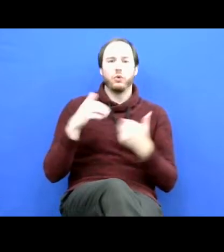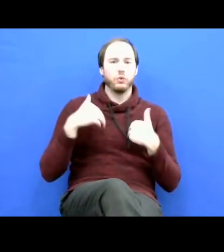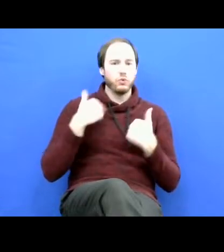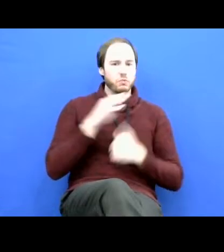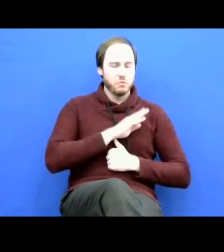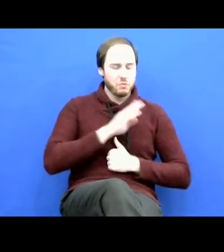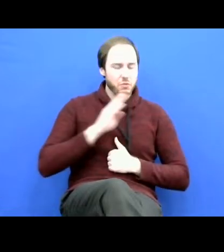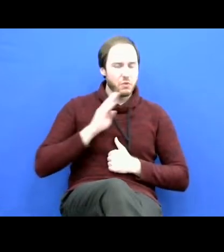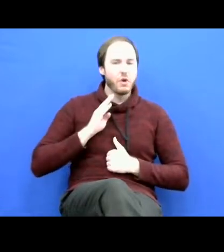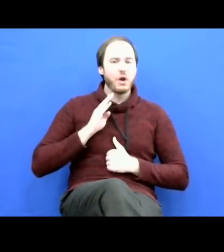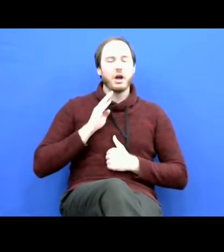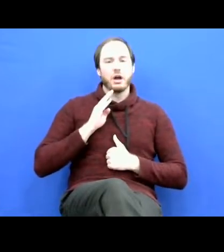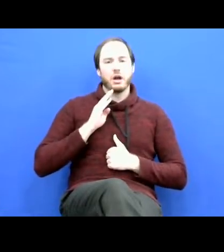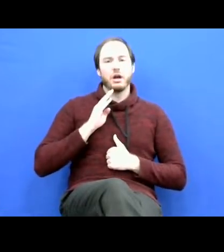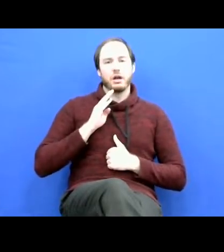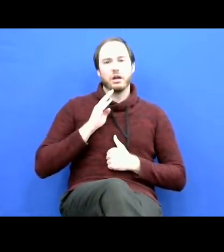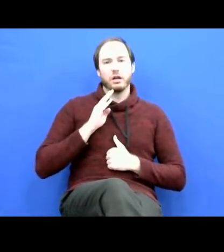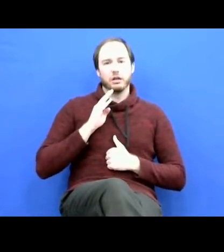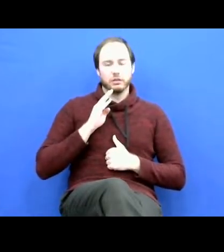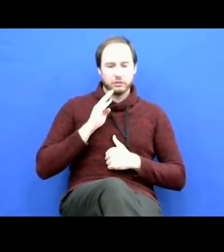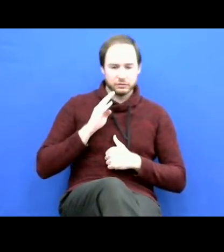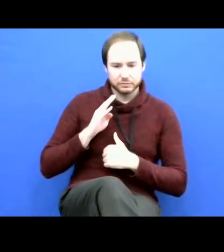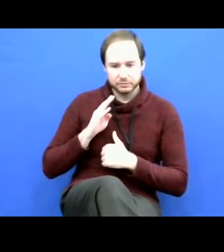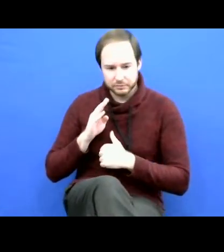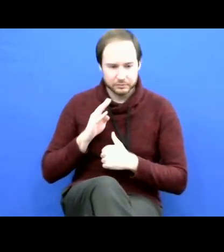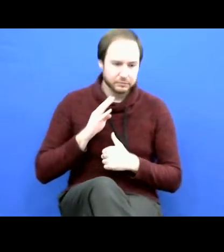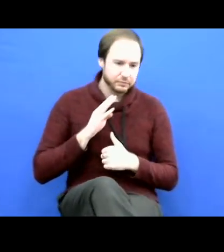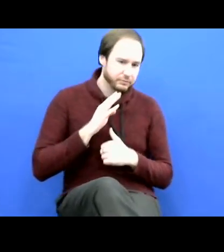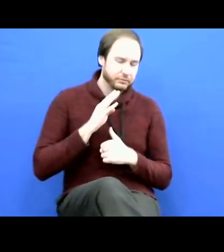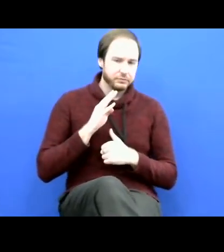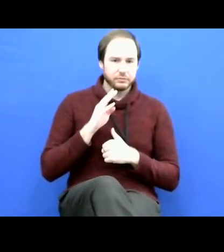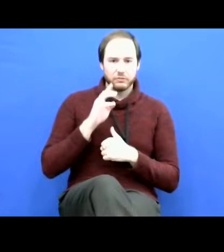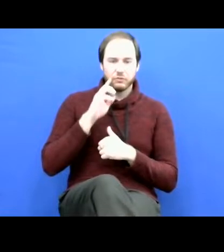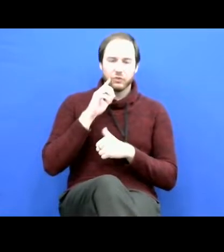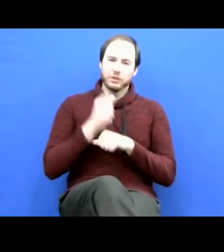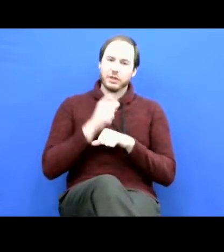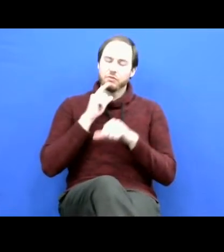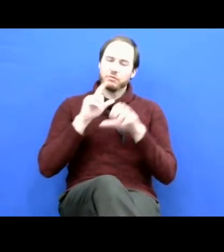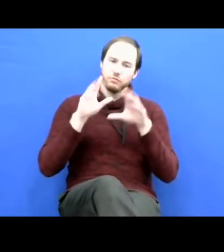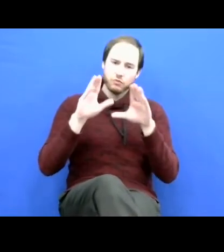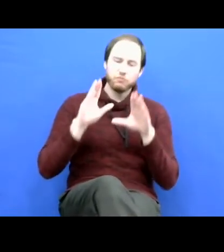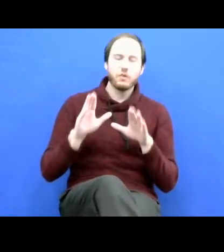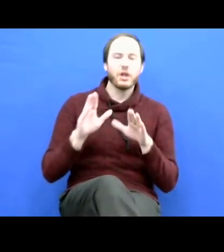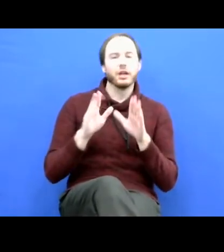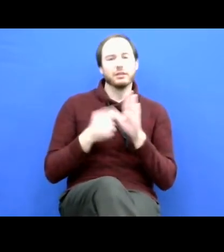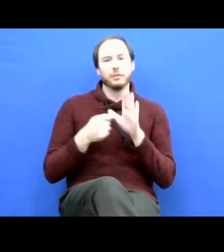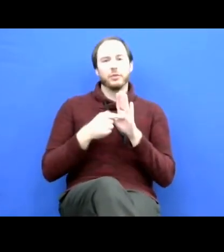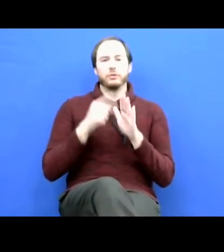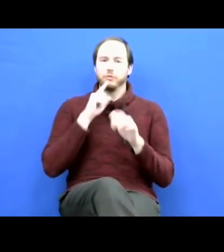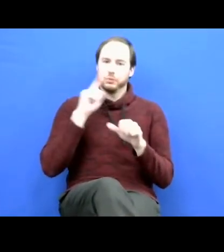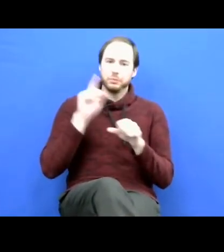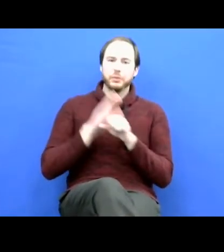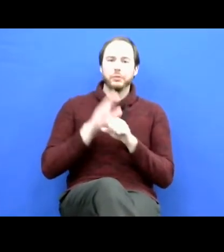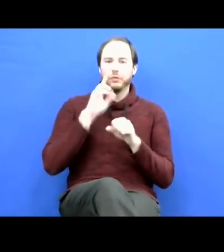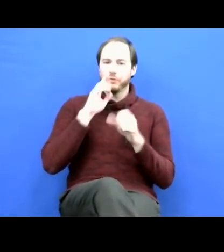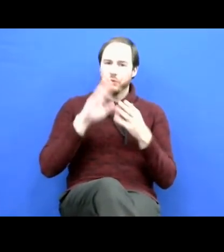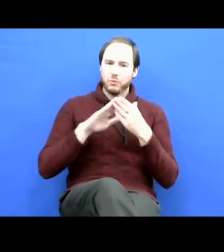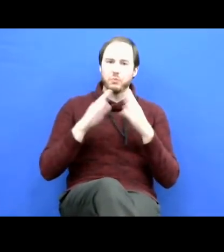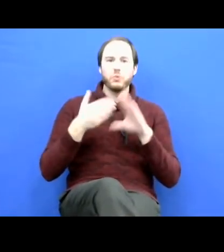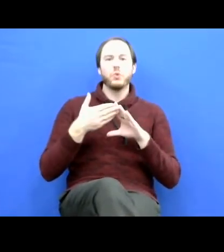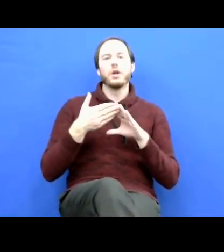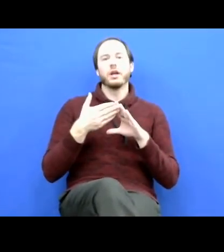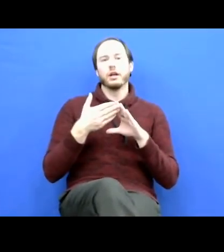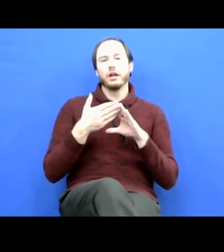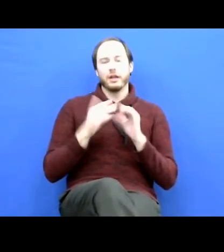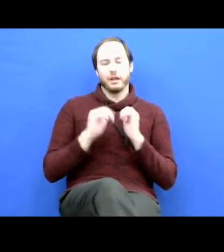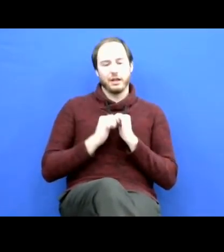board, you've set an incredible example, I think, of commitment to community, and